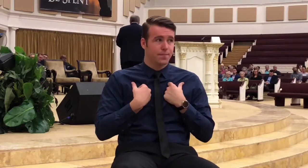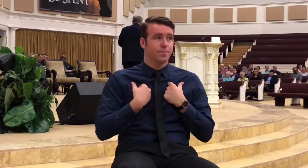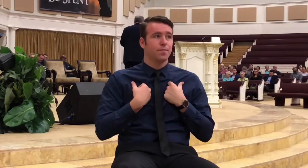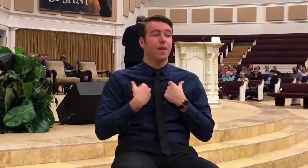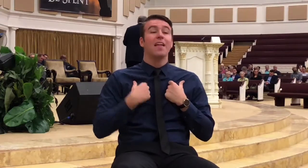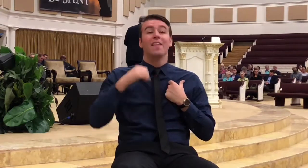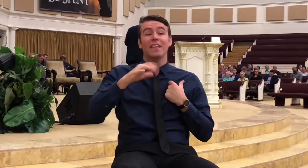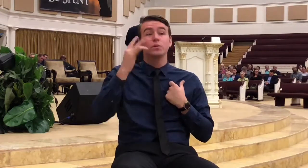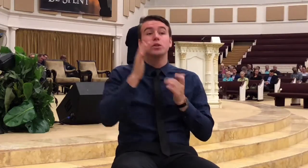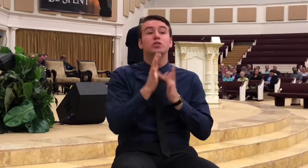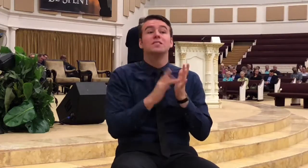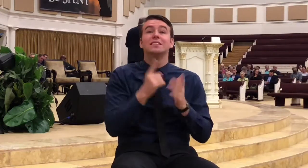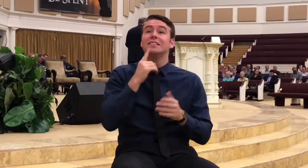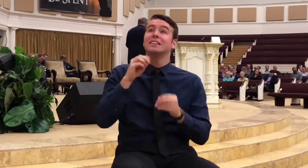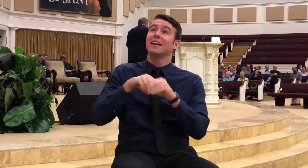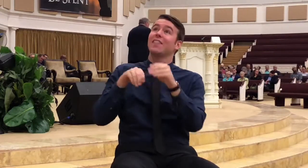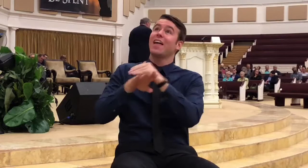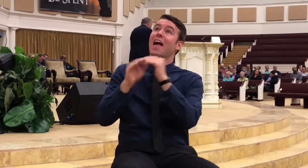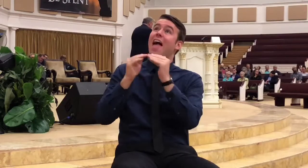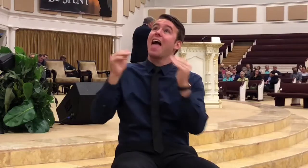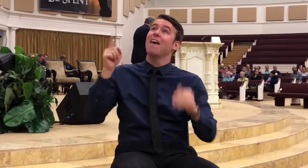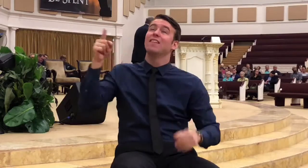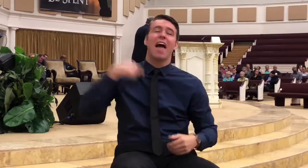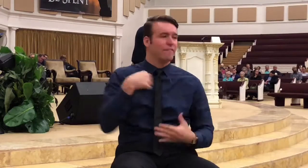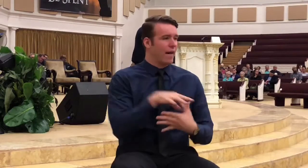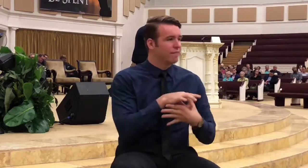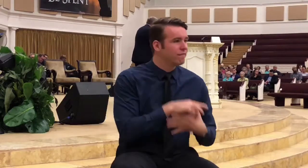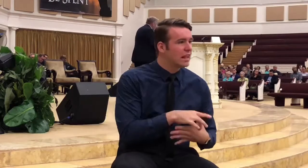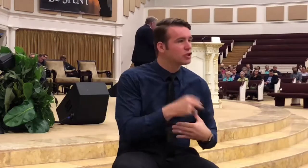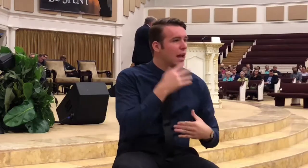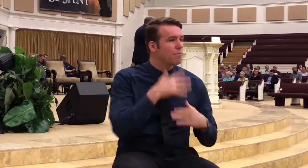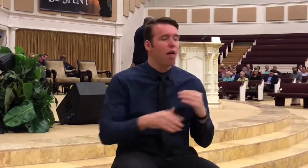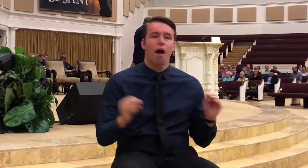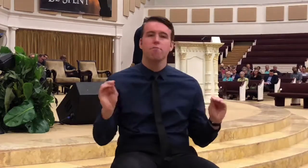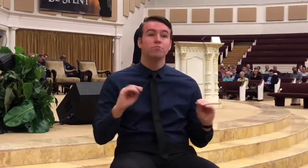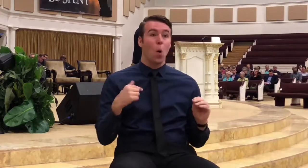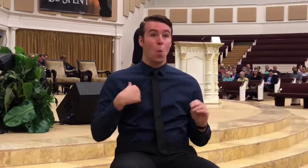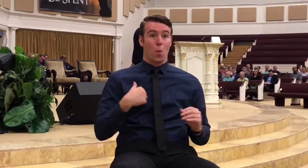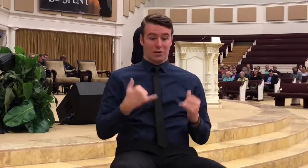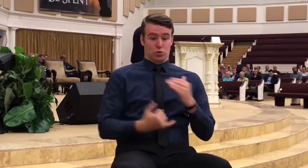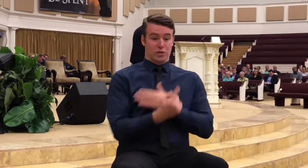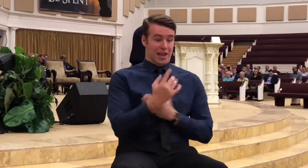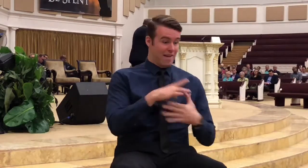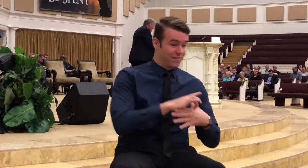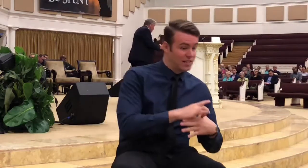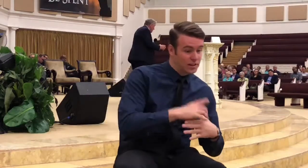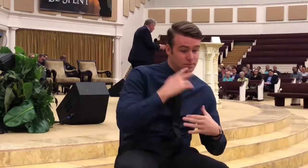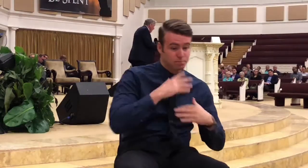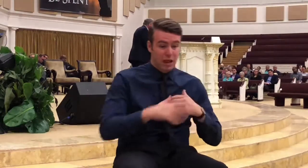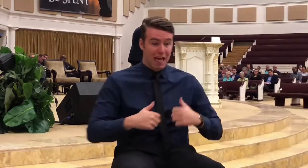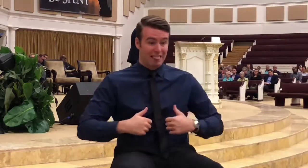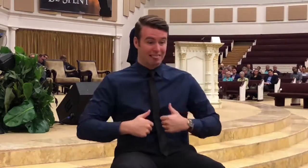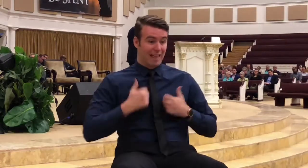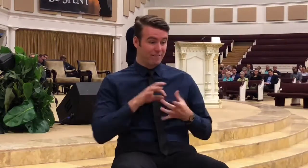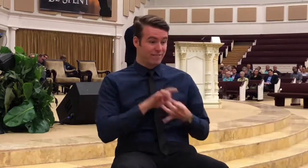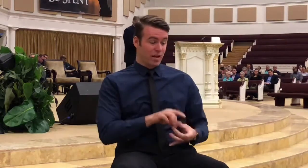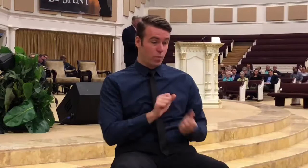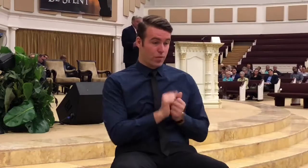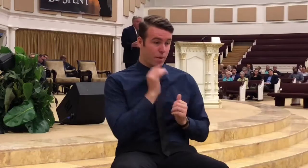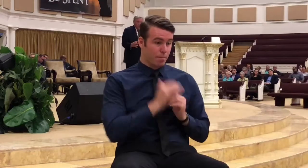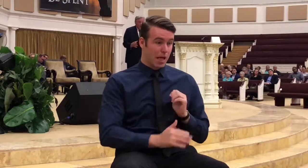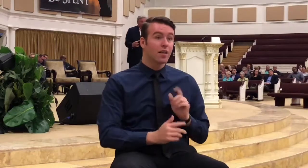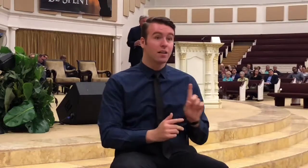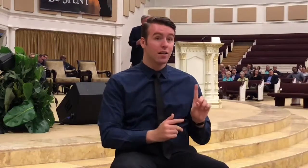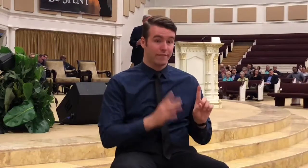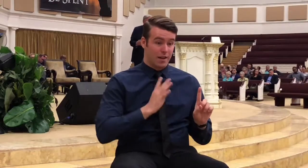That's why Jesus said in heaven there won't be like flesh and blood like we know it, because on earth life is in the blood, but in